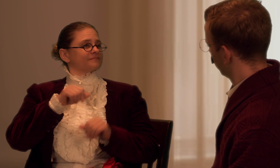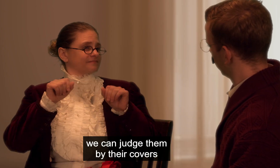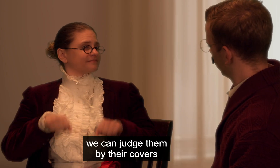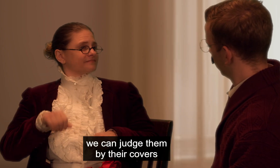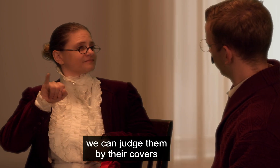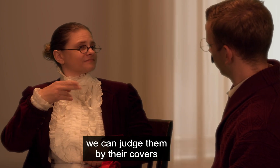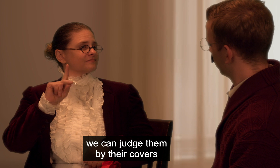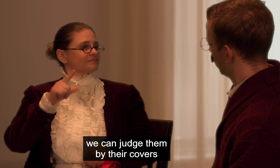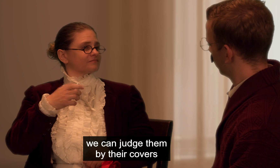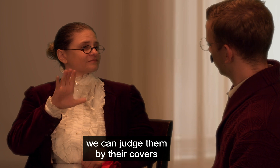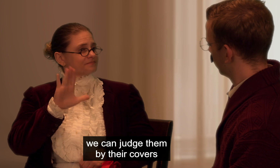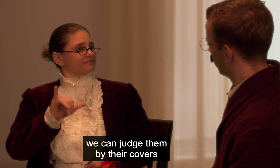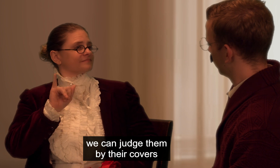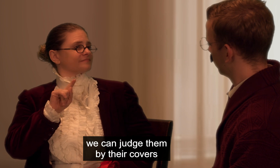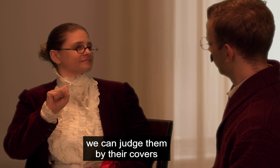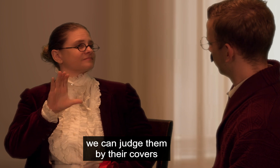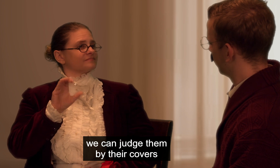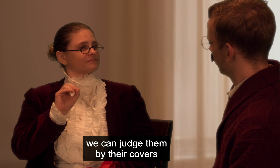We can judge them by their covers.